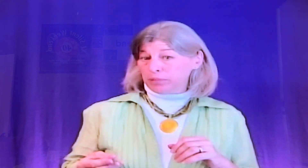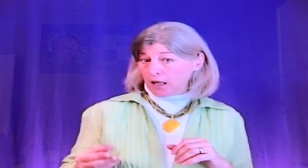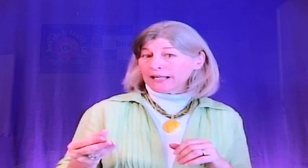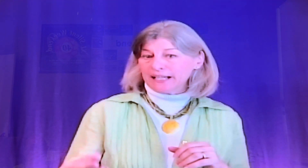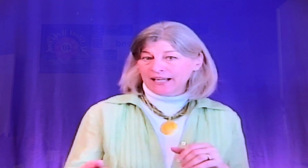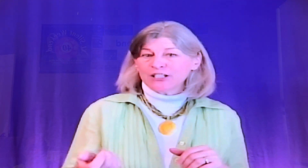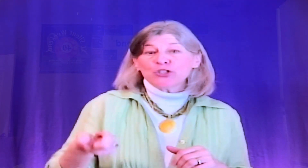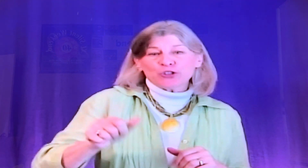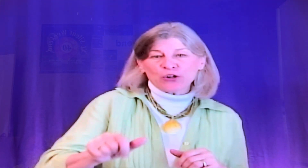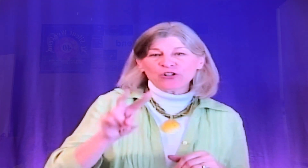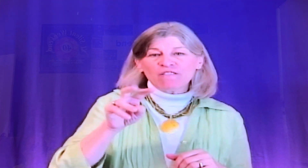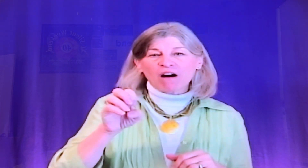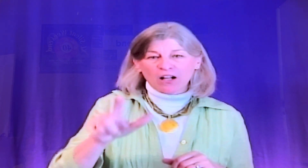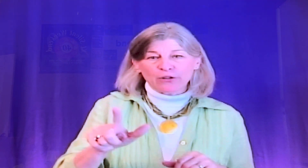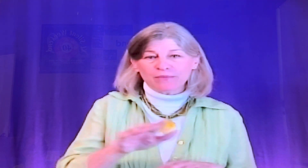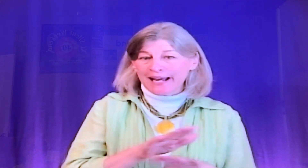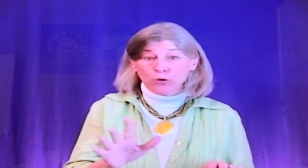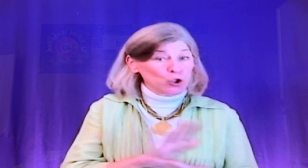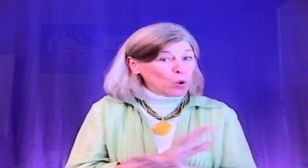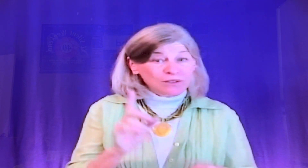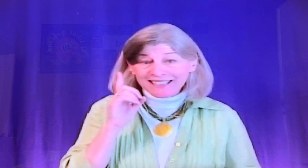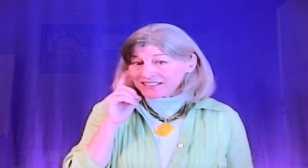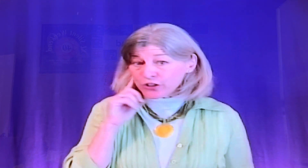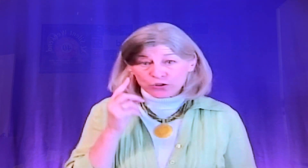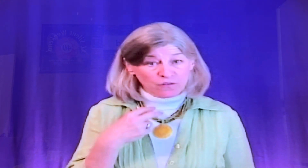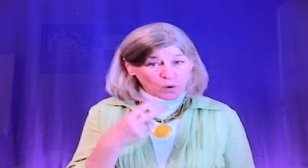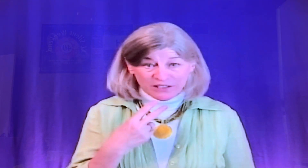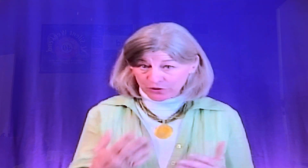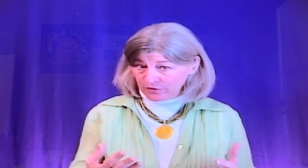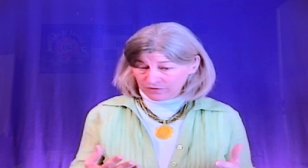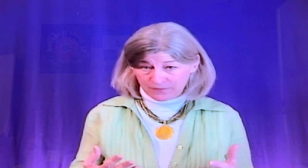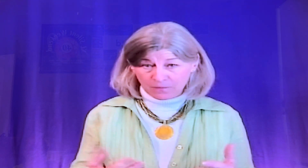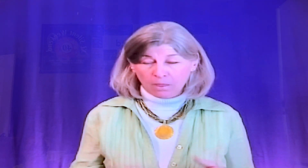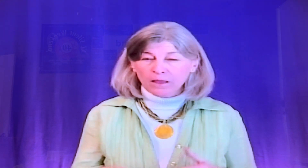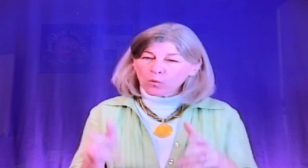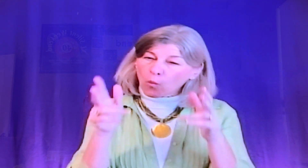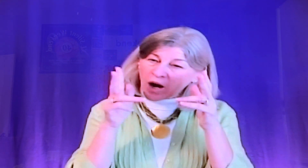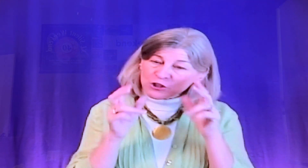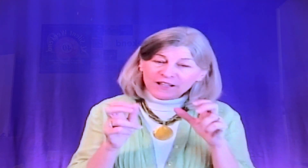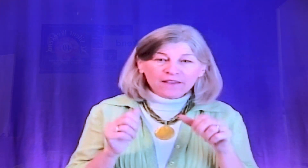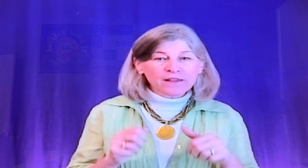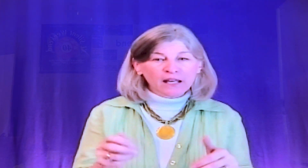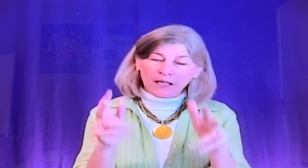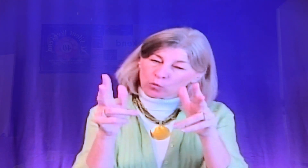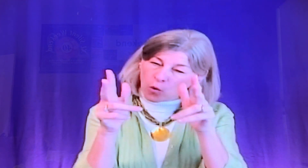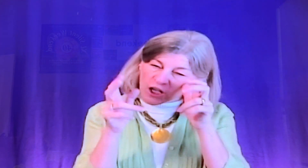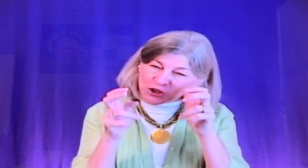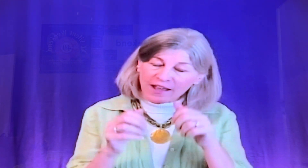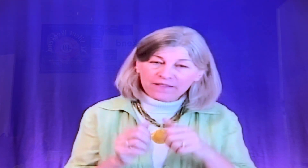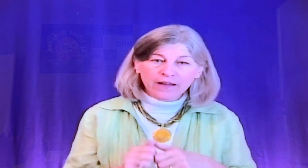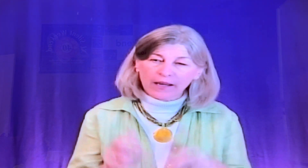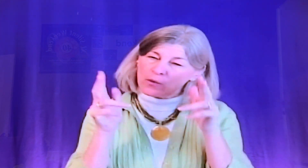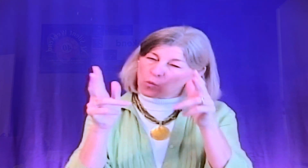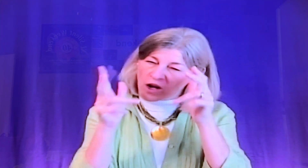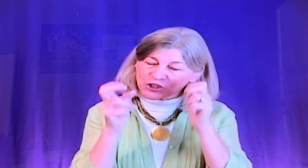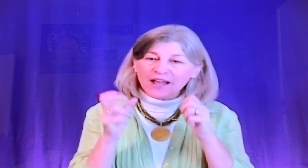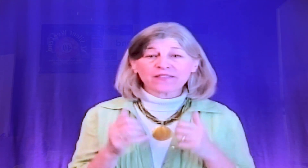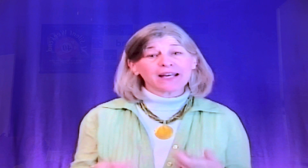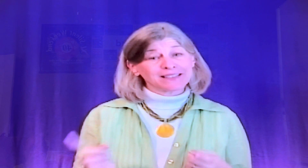Plug it in, turn the volume down. Don't listen to the voicer. Watch that thing and watch that thing and watch that thing until